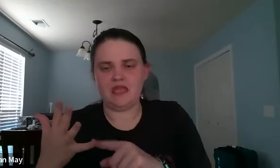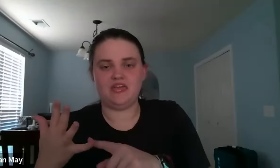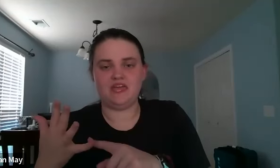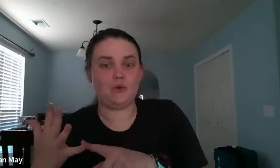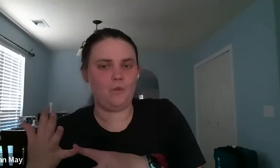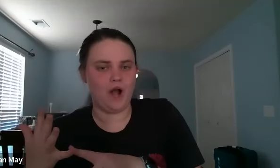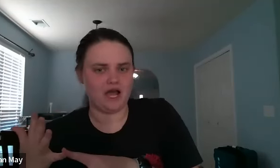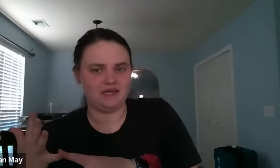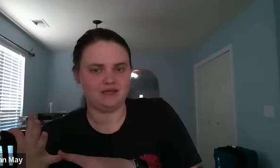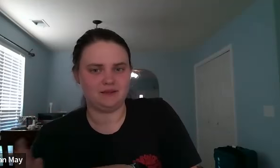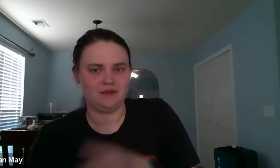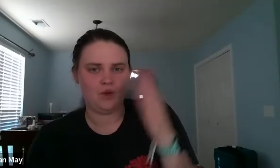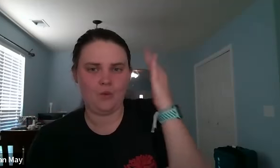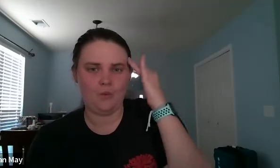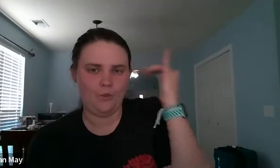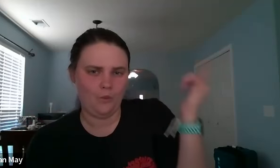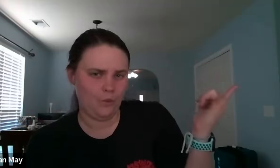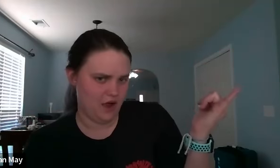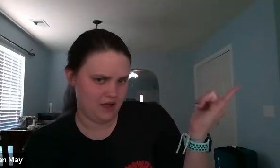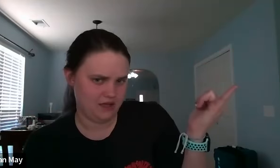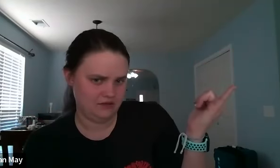And then our why. Why